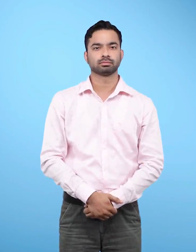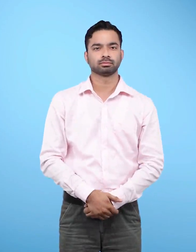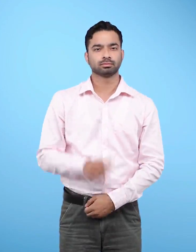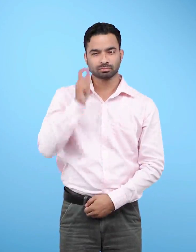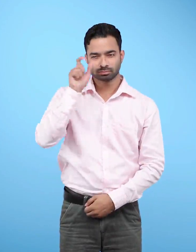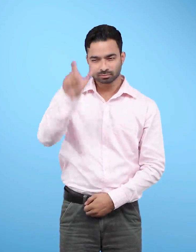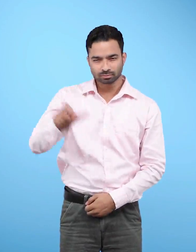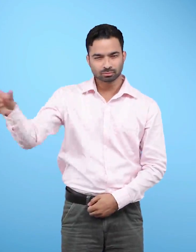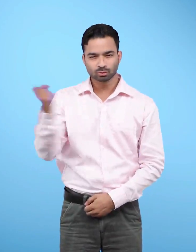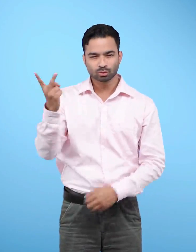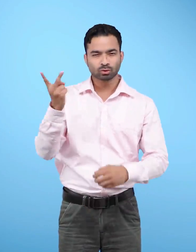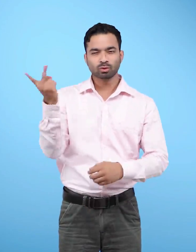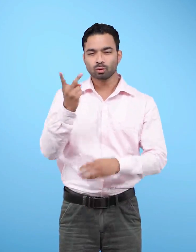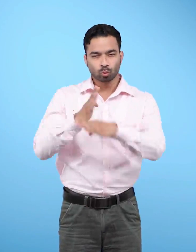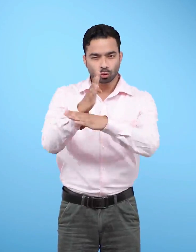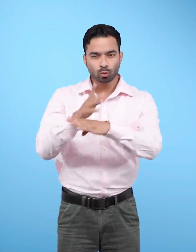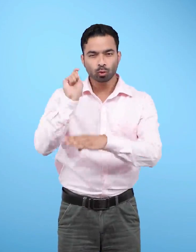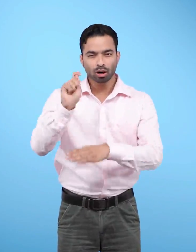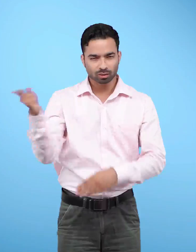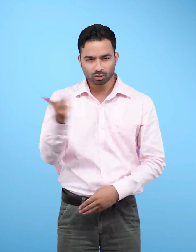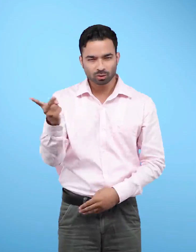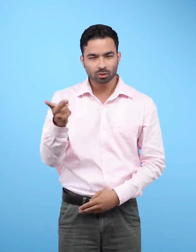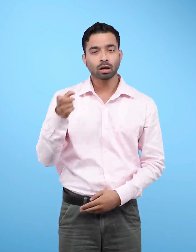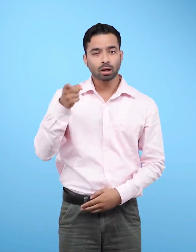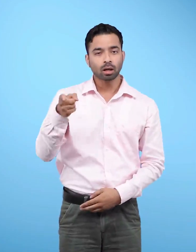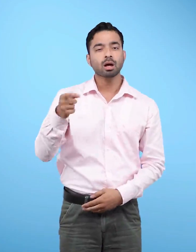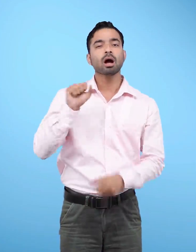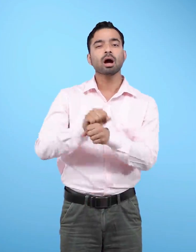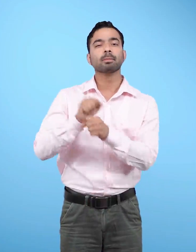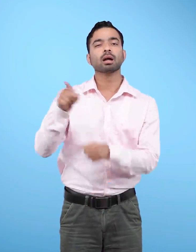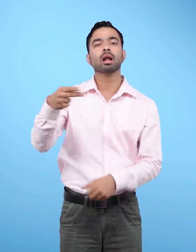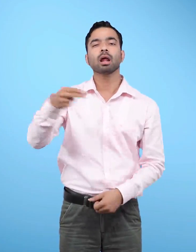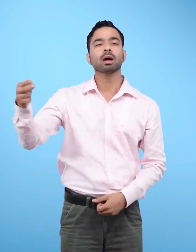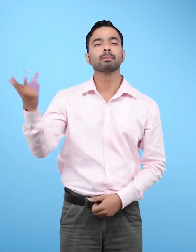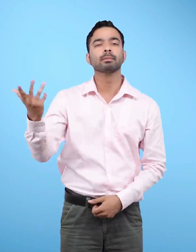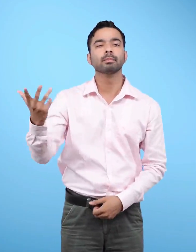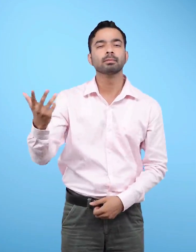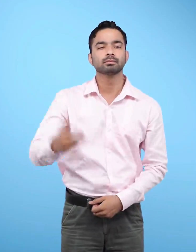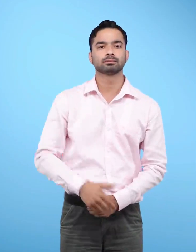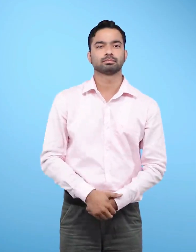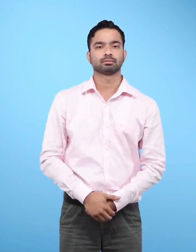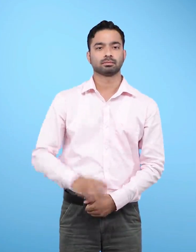The king was very happy with carpenters Chegu and Anar.